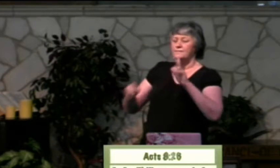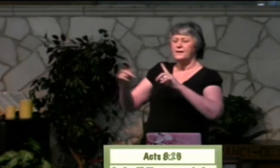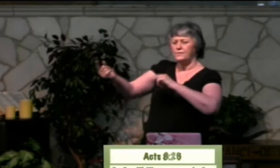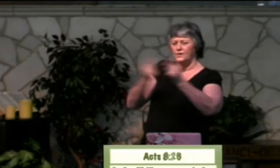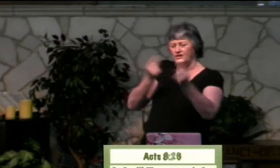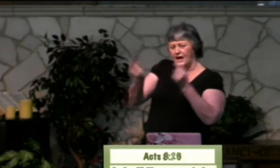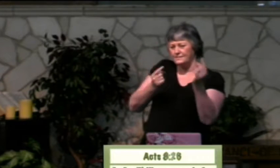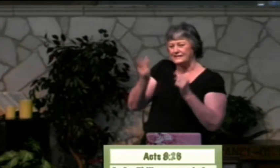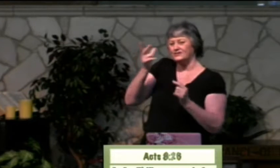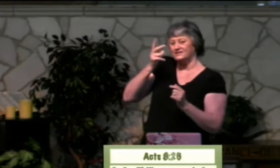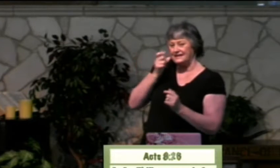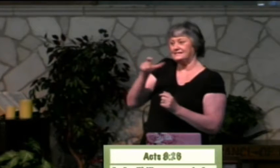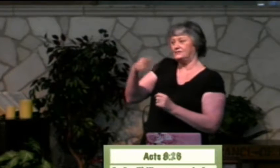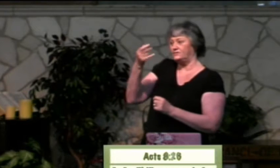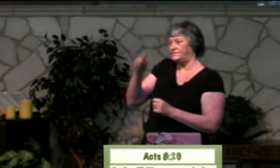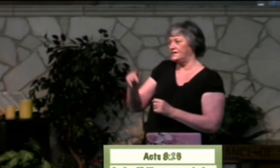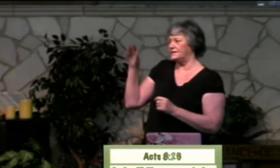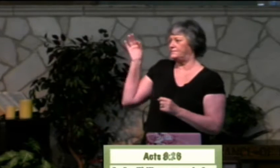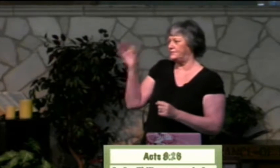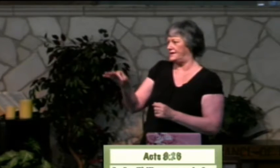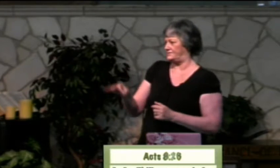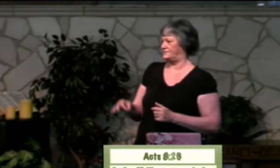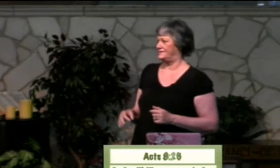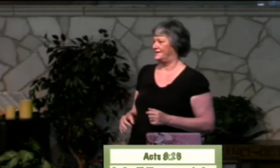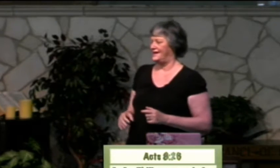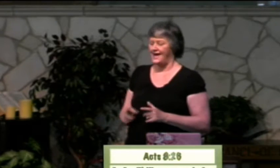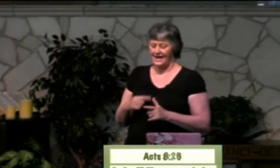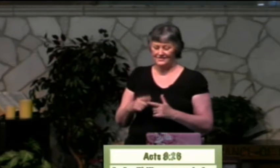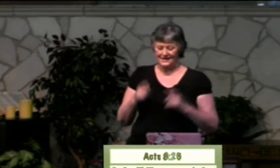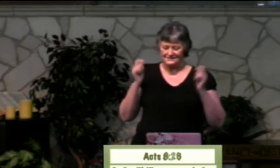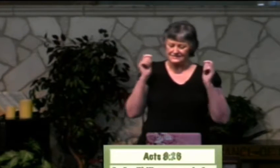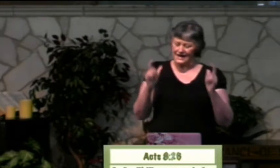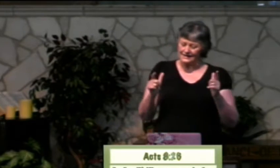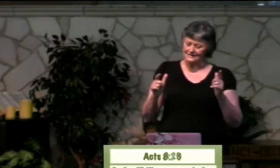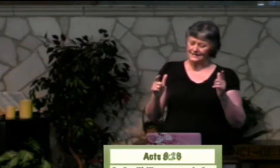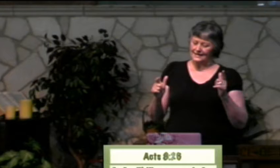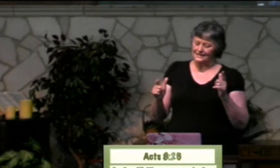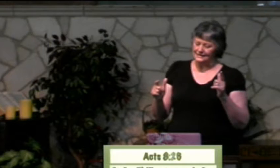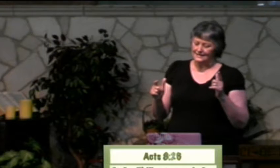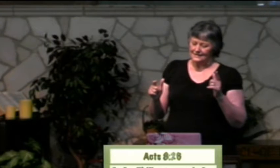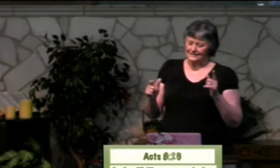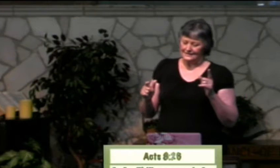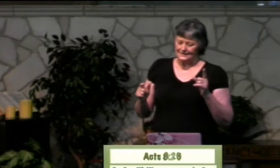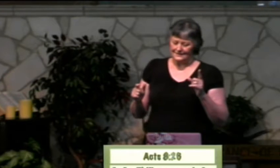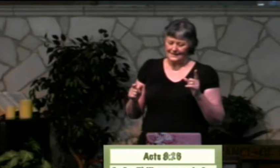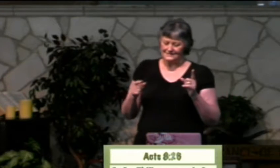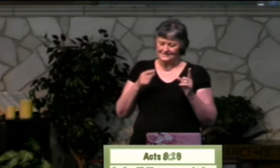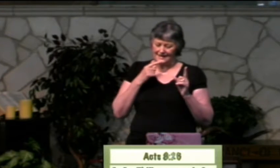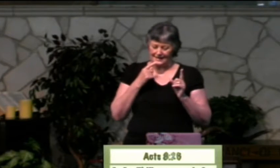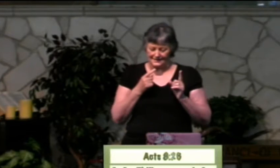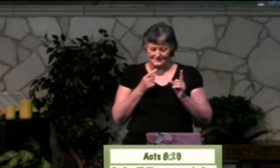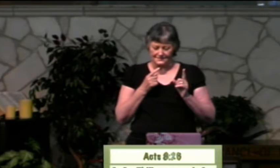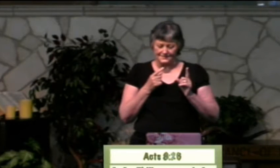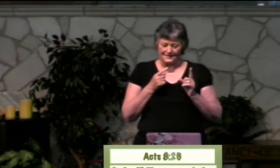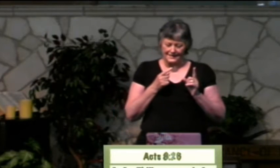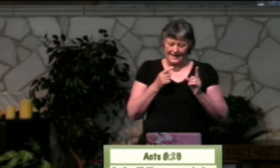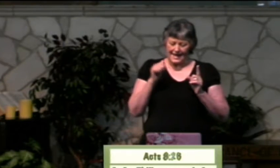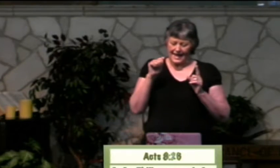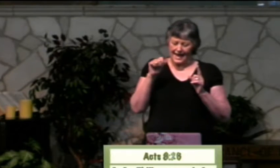People were coming to listen to Philip preach. And then suddenly, it says,